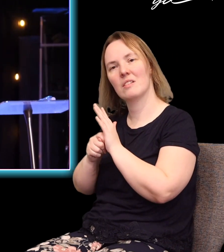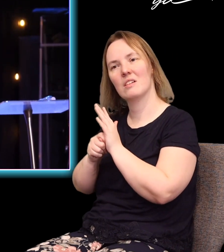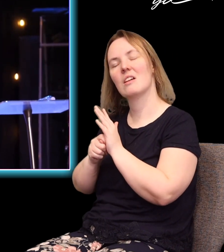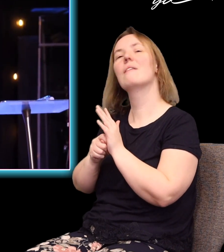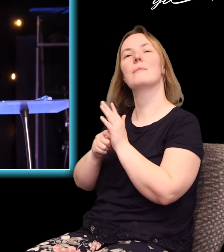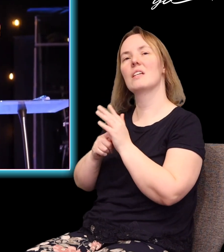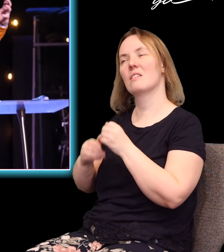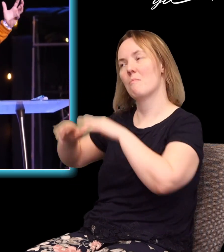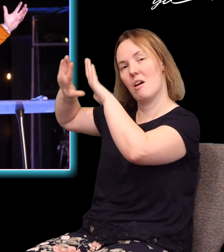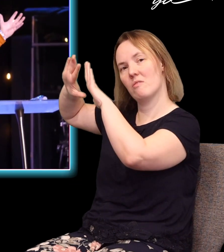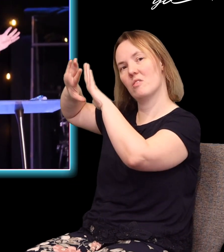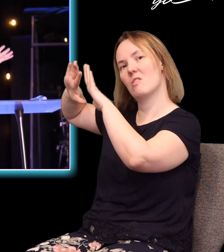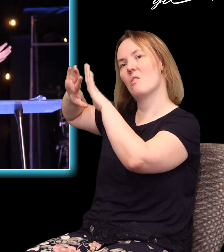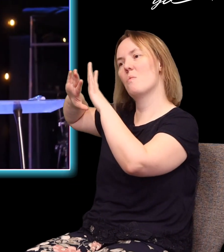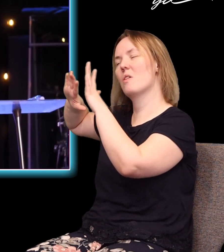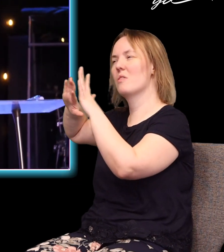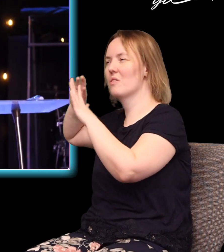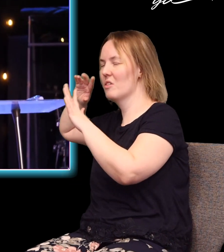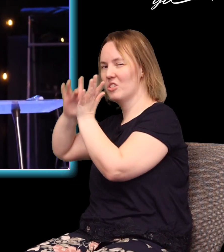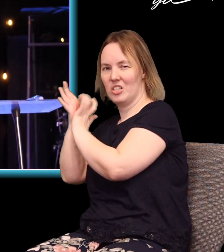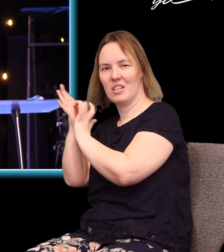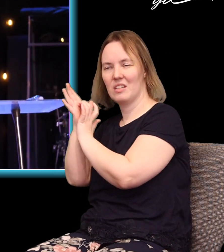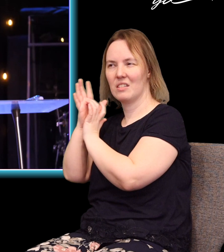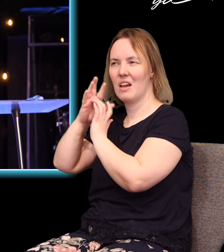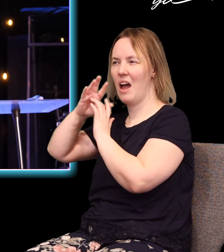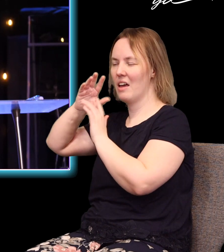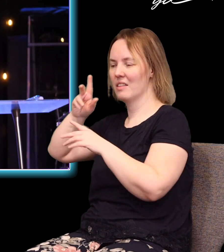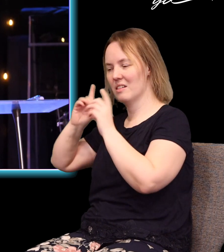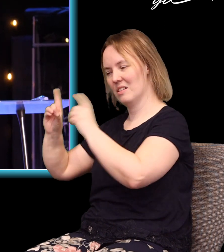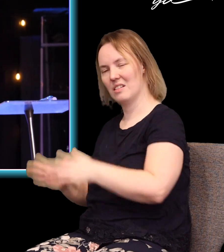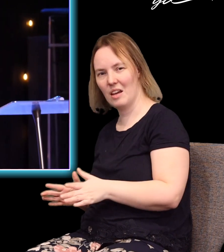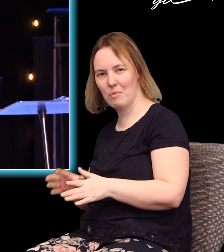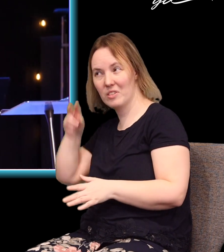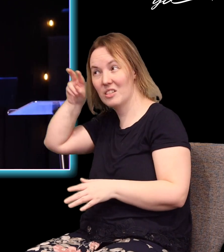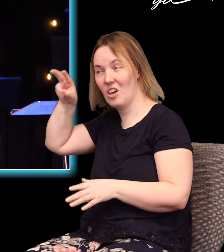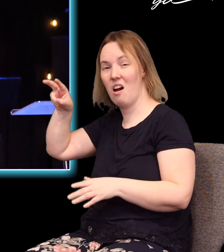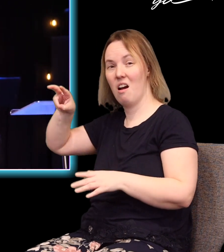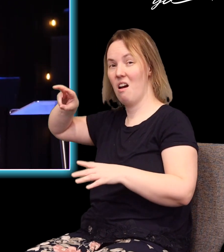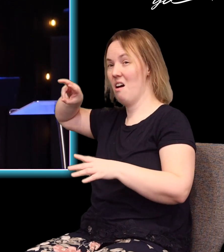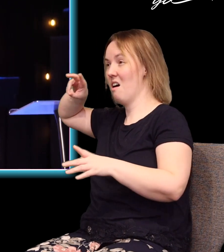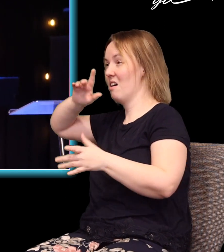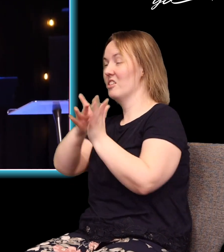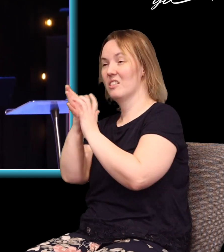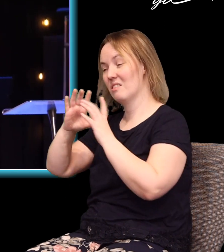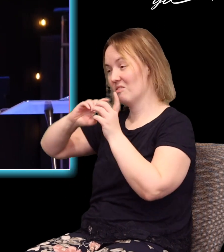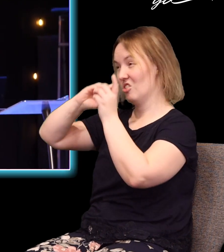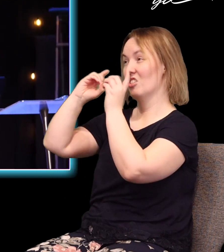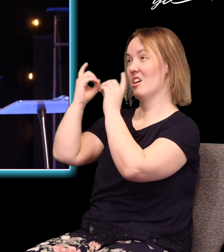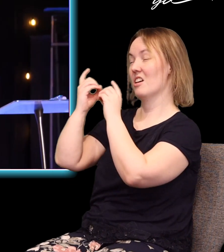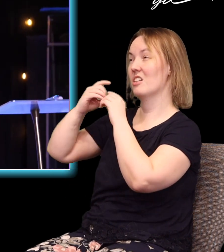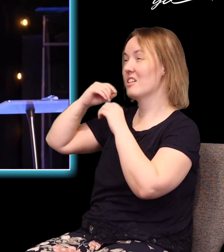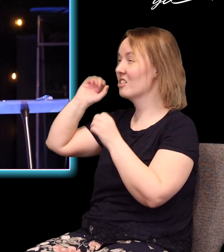revelation. The Lord just began to show his glory. They saw what was inside him. 2 of the 4 times speaks about Jesus. You know what's neat? The other 2 times in